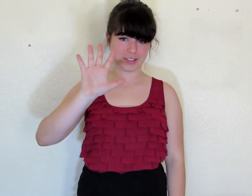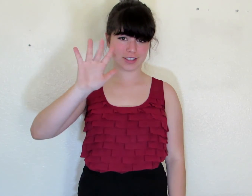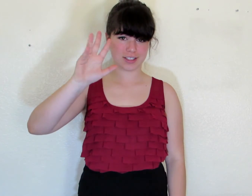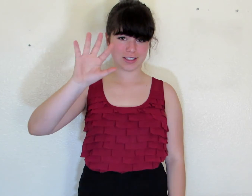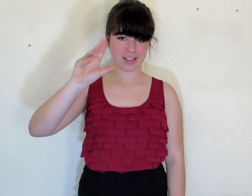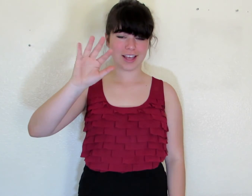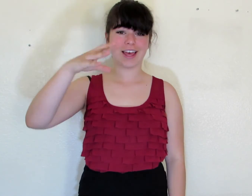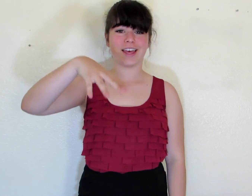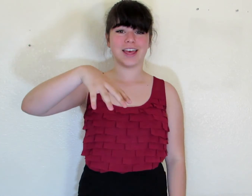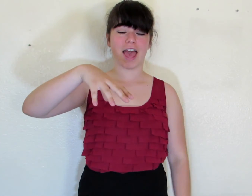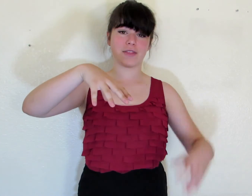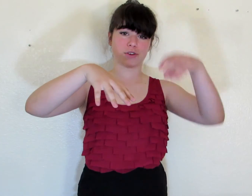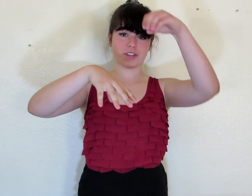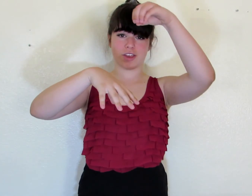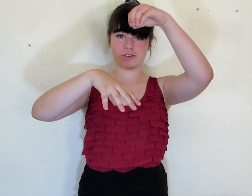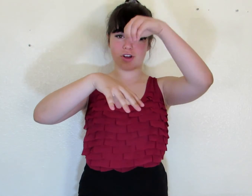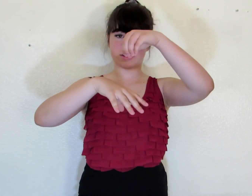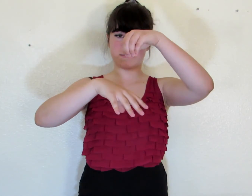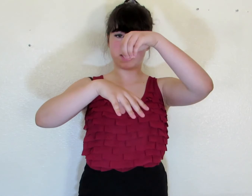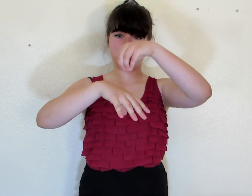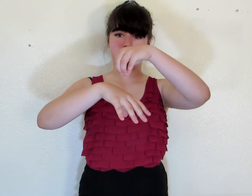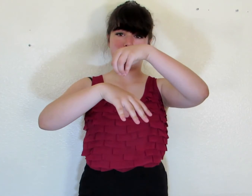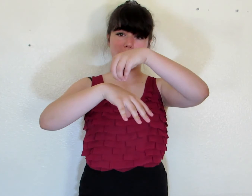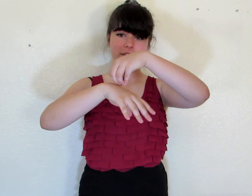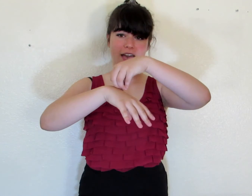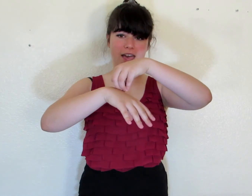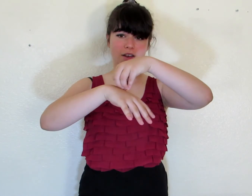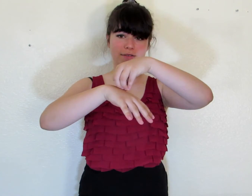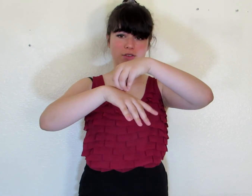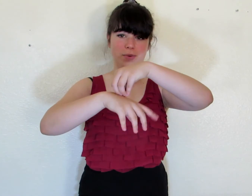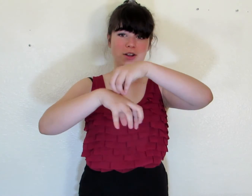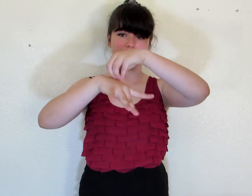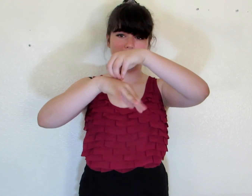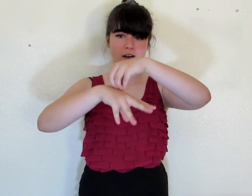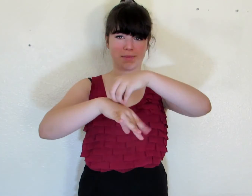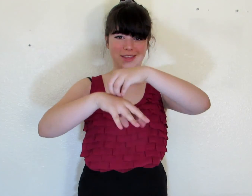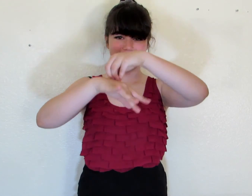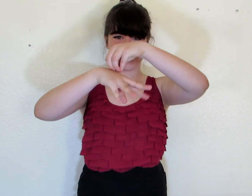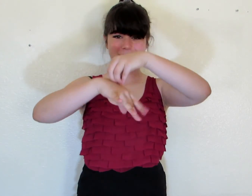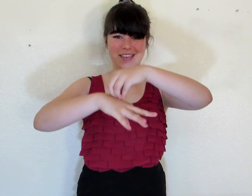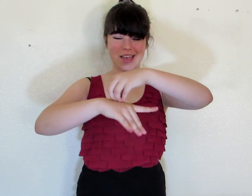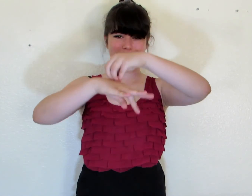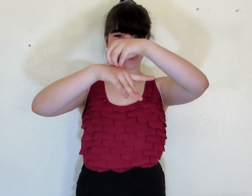fingers, and then you'll take your non-dominant hand and put the head of the squid on top and make it